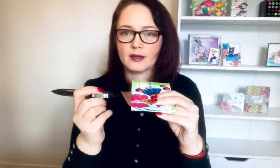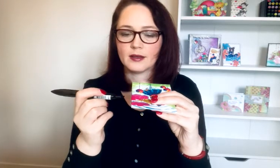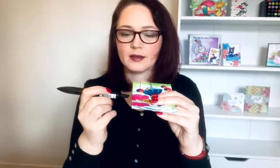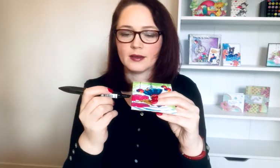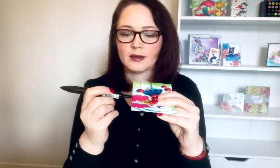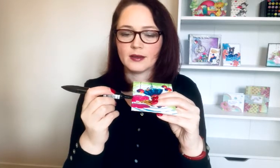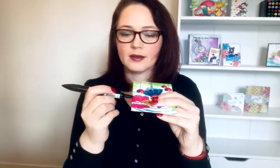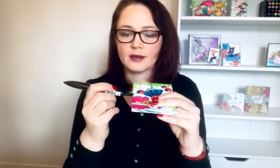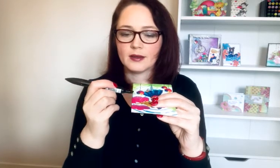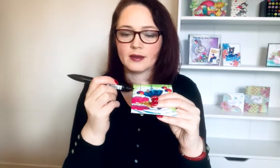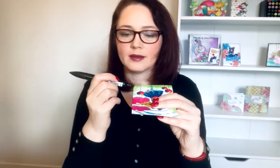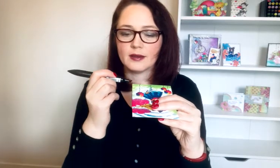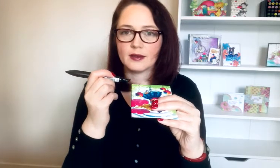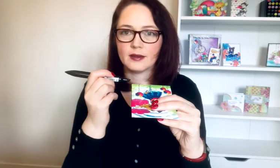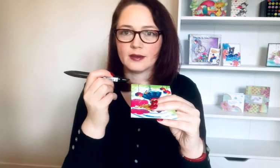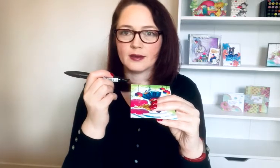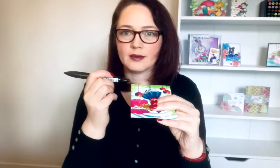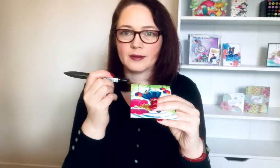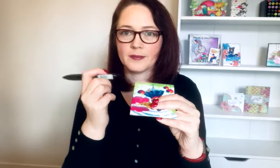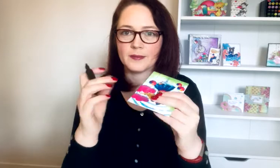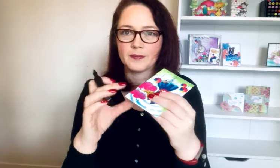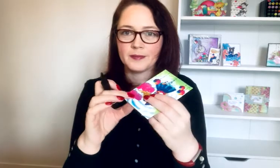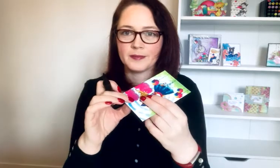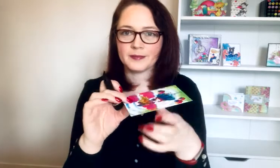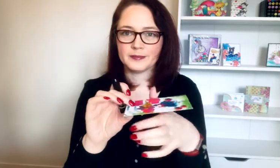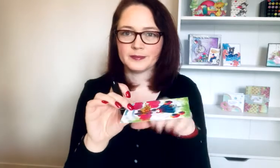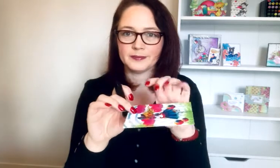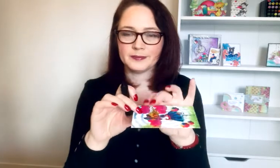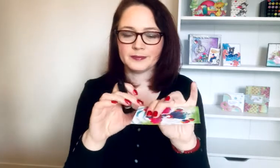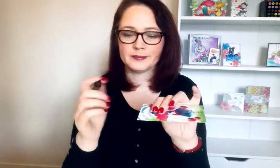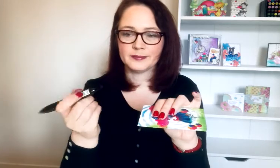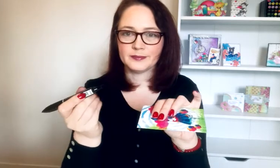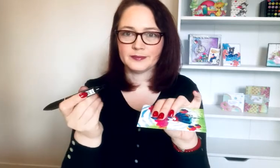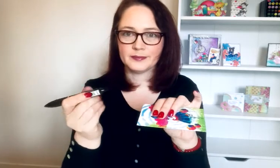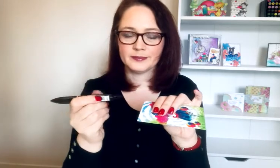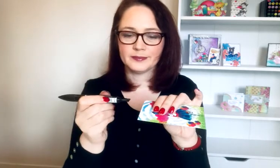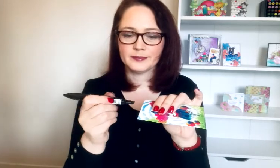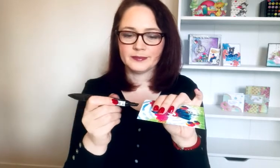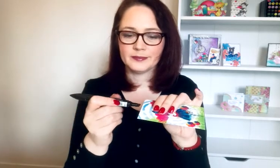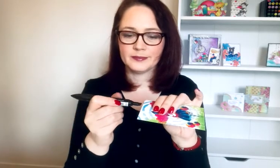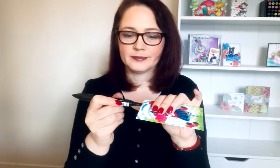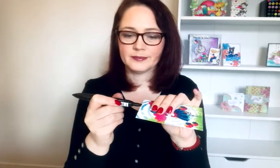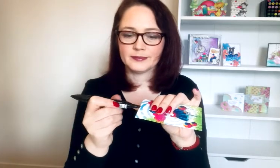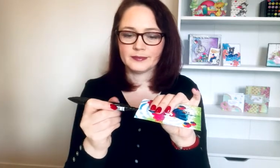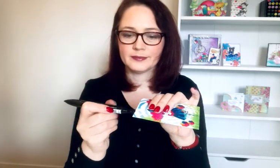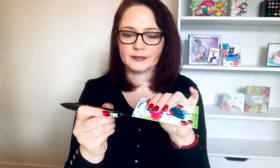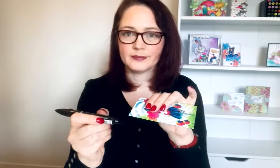myself, and then I pull it towards myself. I'm just going to repeat that process again. In the middle